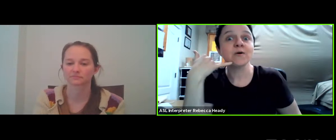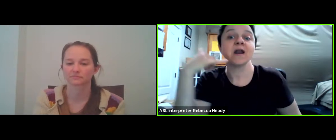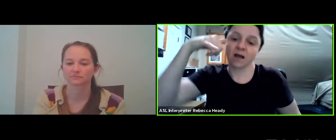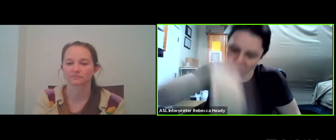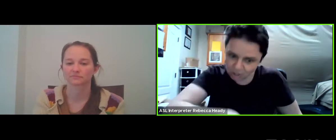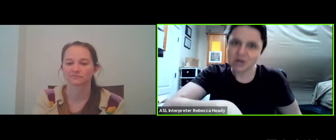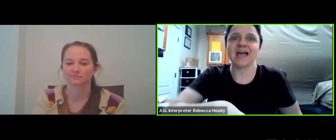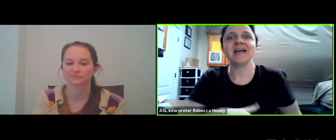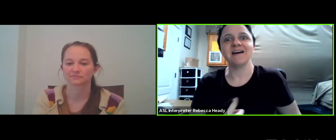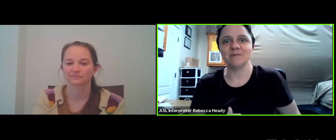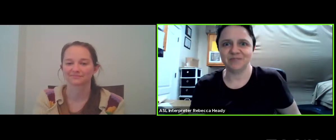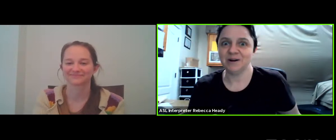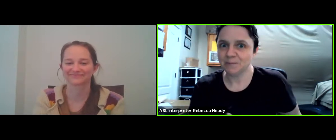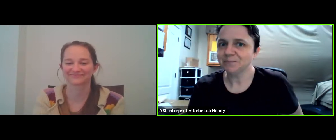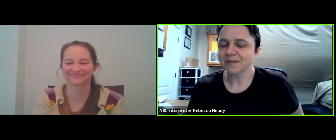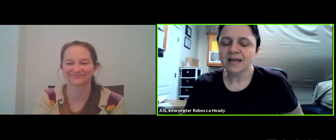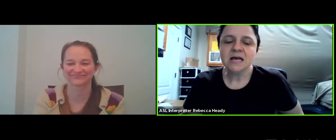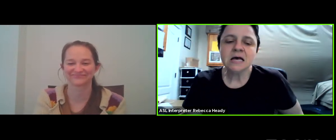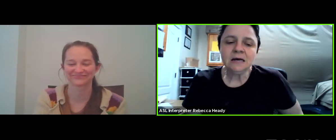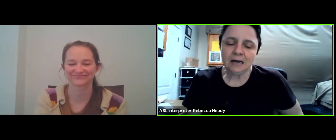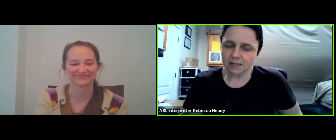up the phone and hang up,